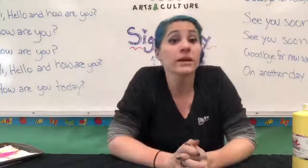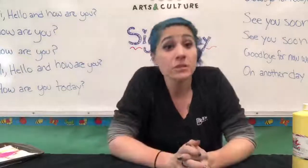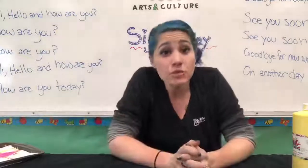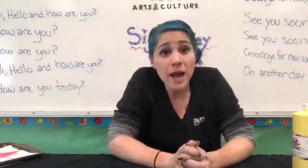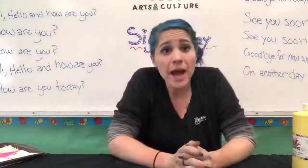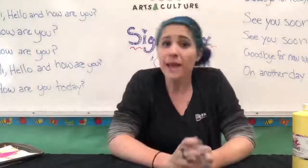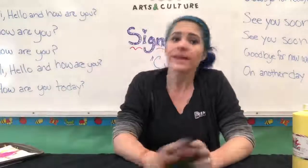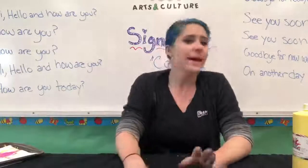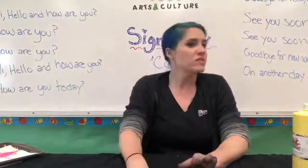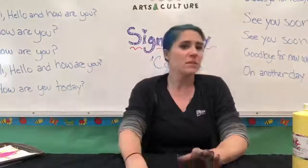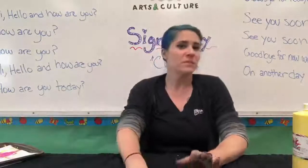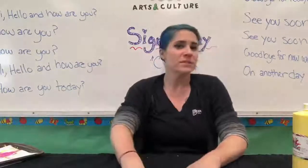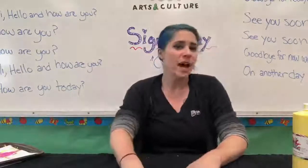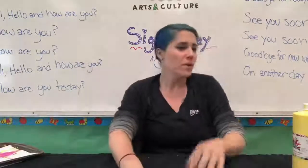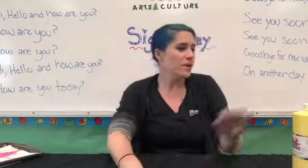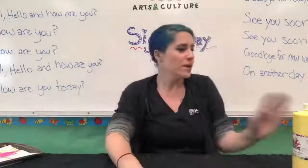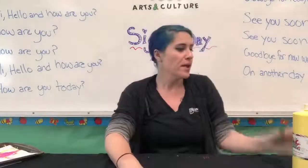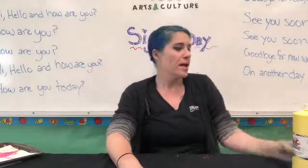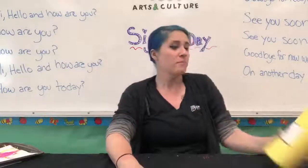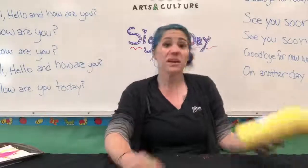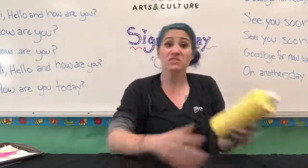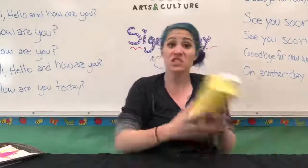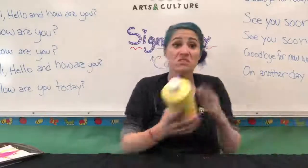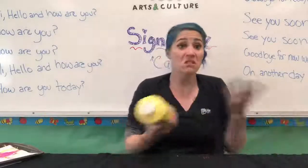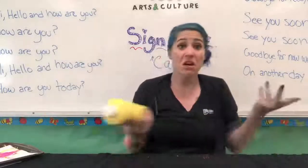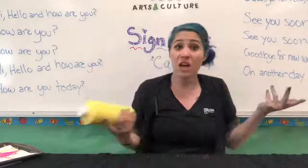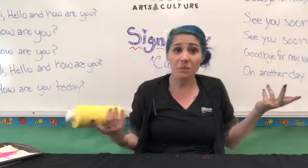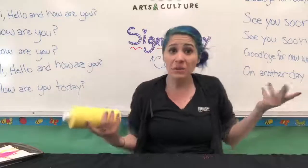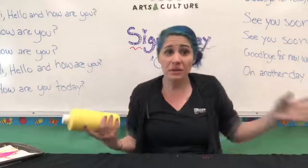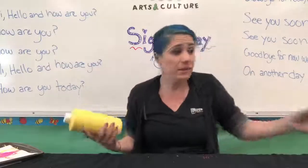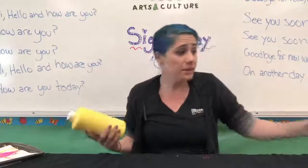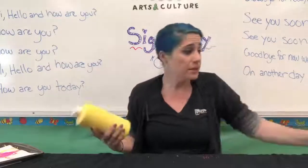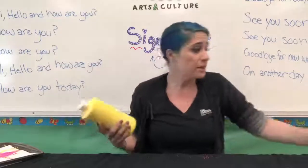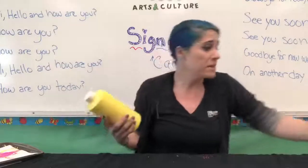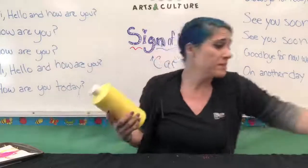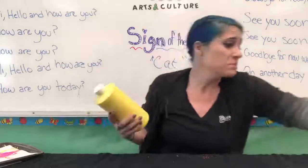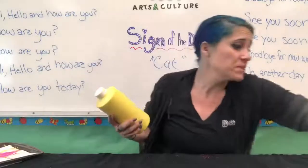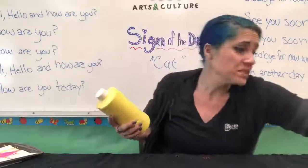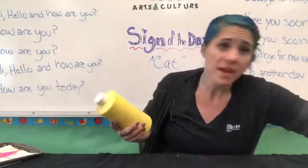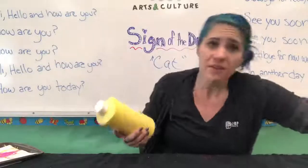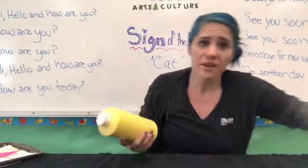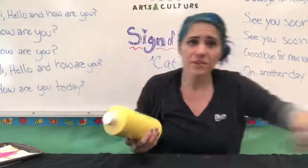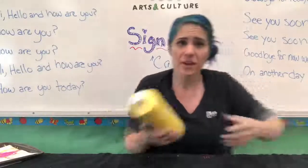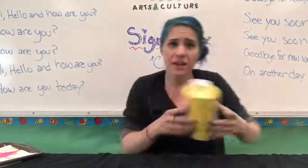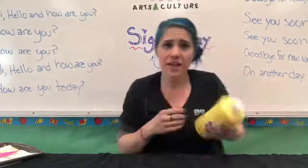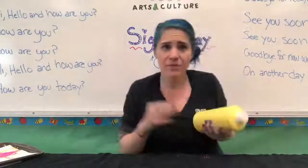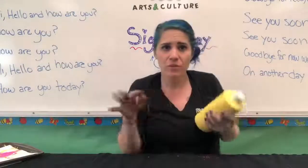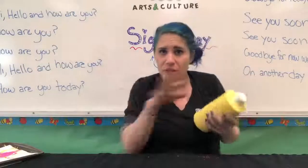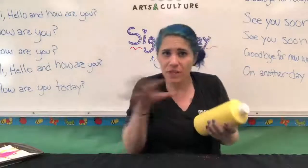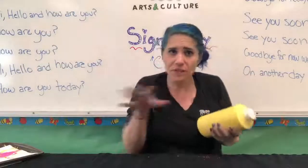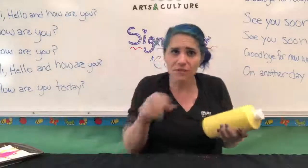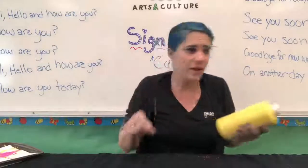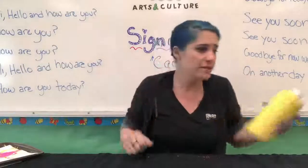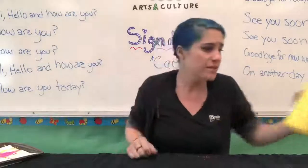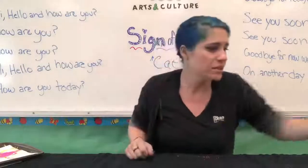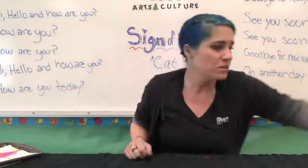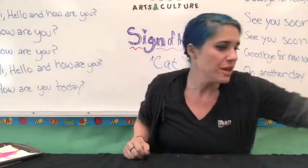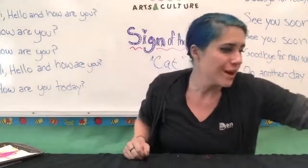to dry, lay on some paper towel, but just a couple things put together and your child can have a really good, fun sensory art